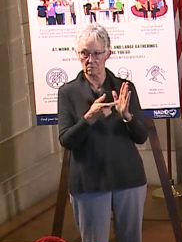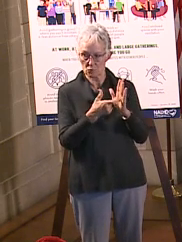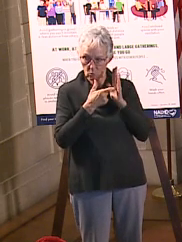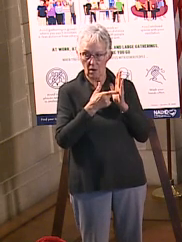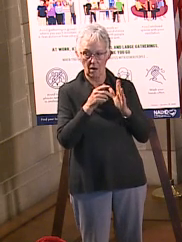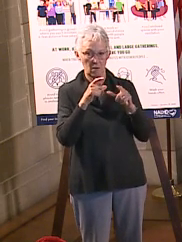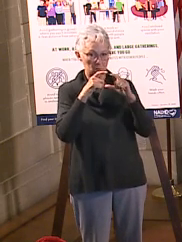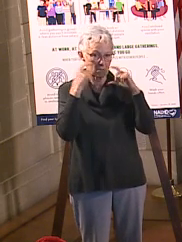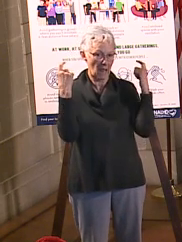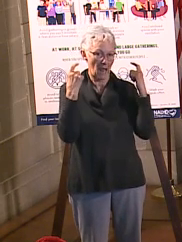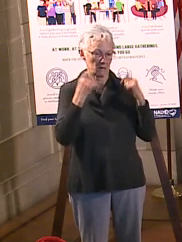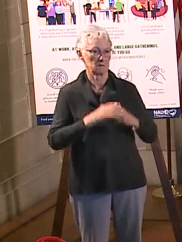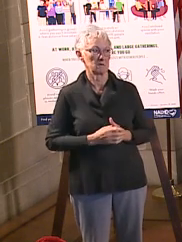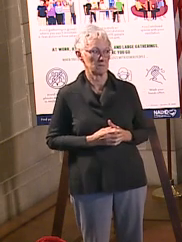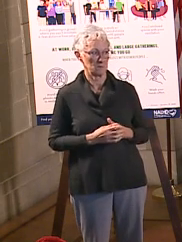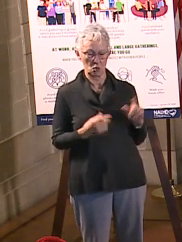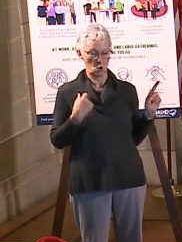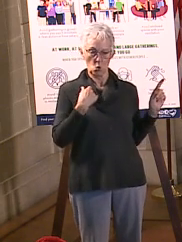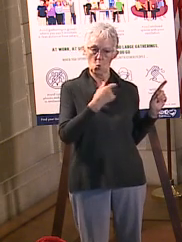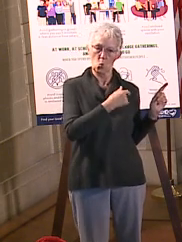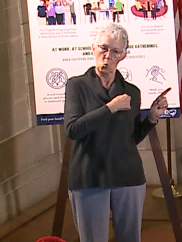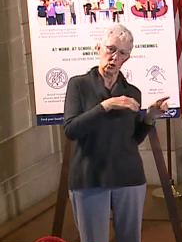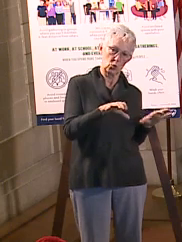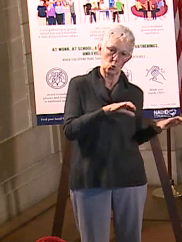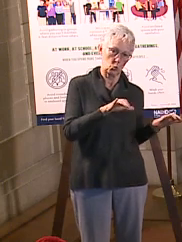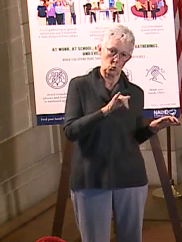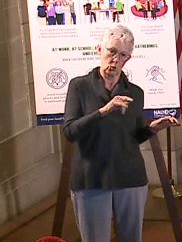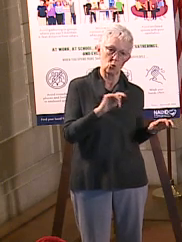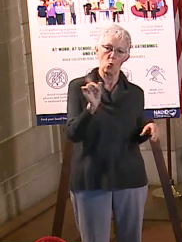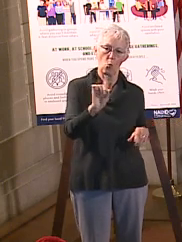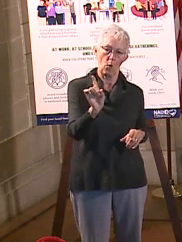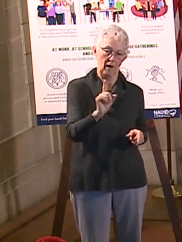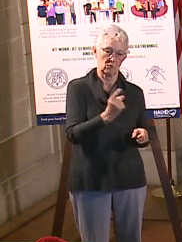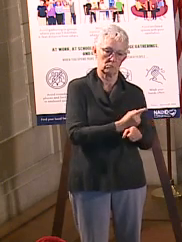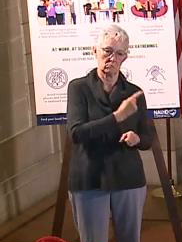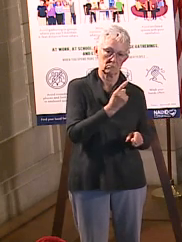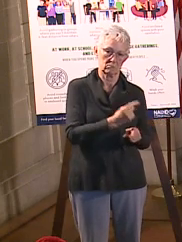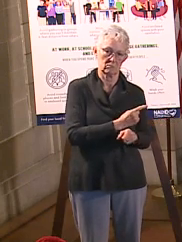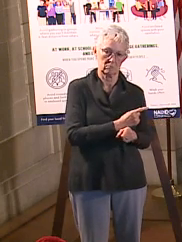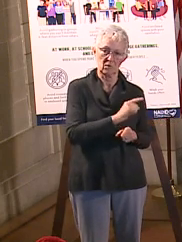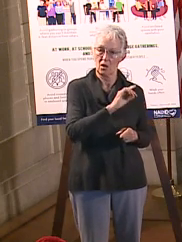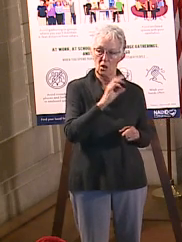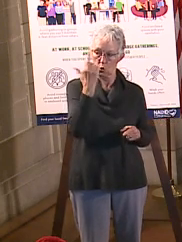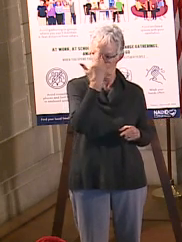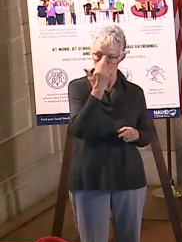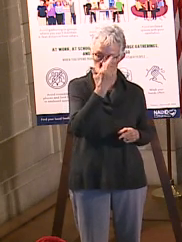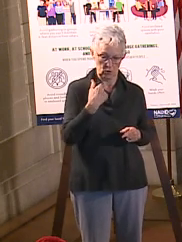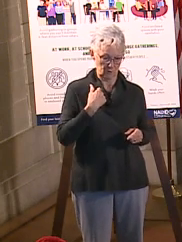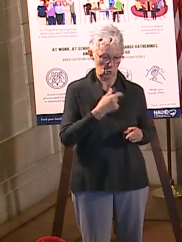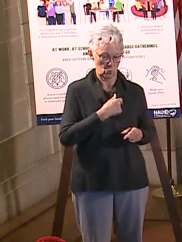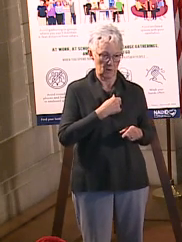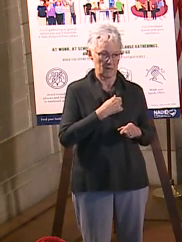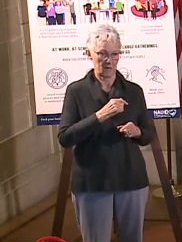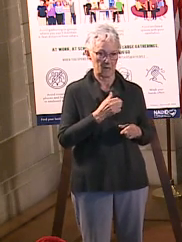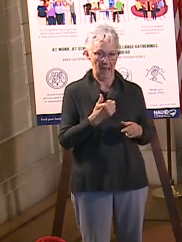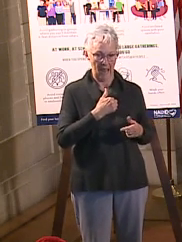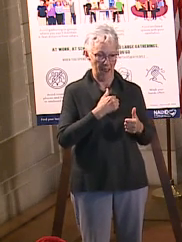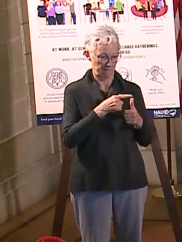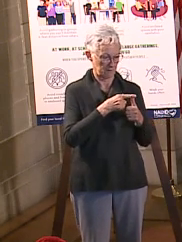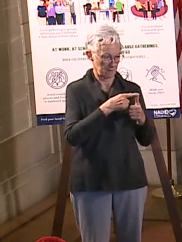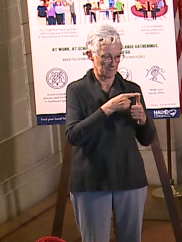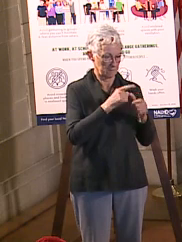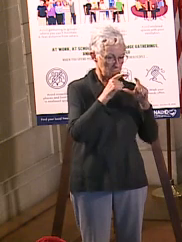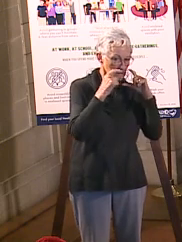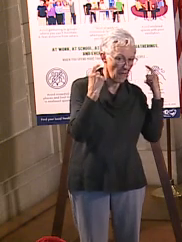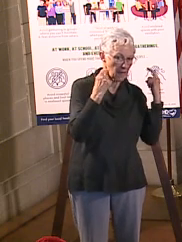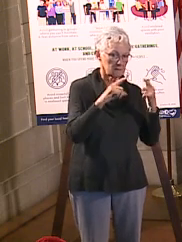it's appropriate. And we're doing it, again, remember, the whole reason we do all these non-pharmaceutical interventions, like masks and the 6 foot of distance, is to protect